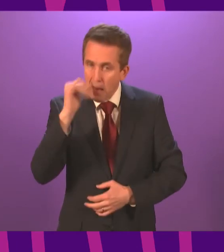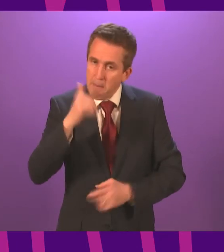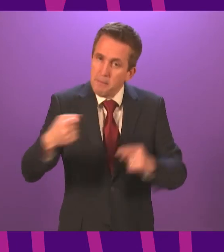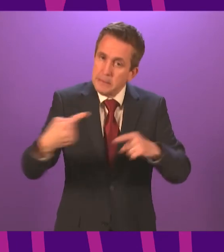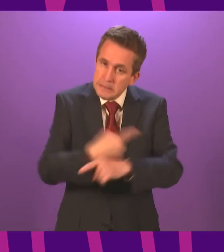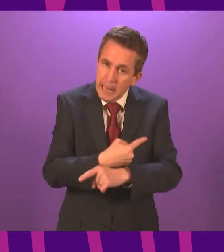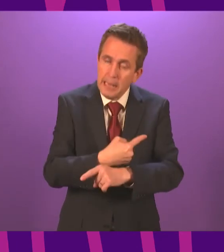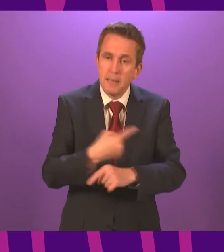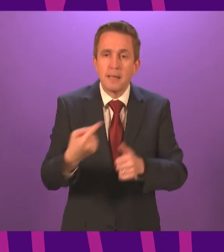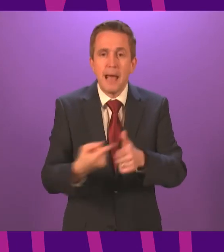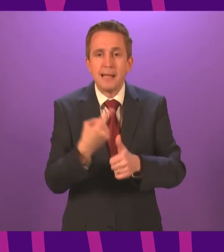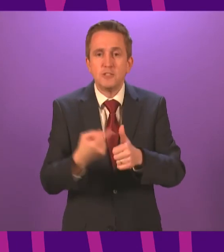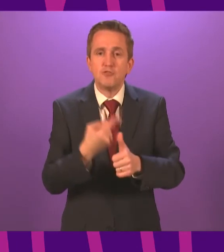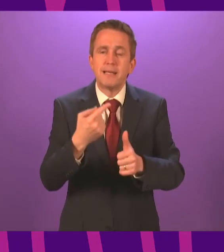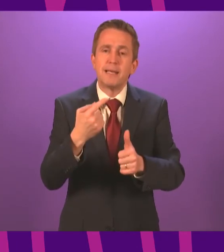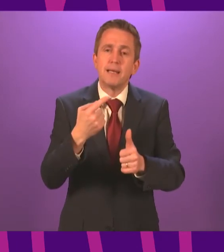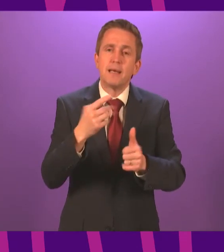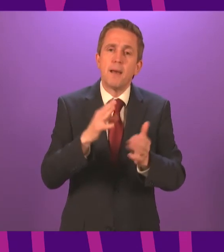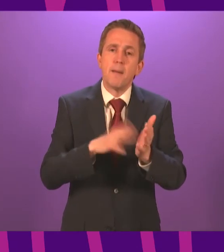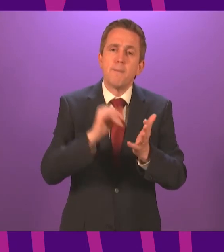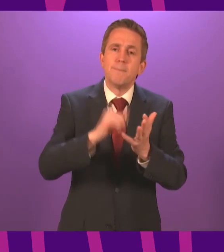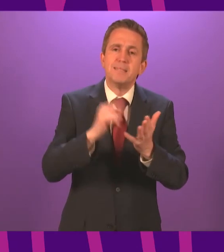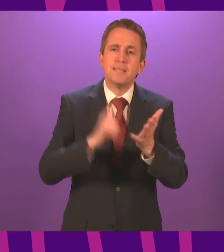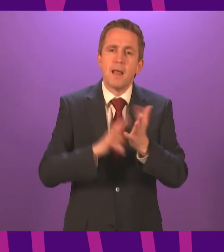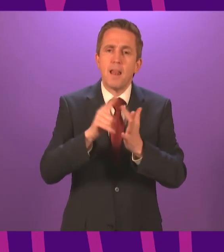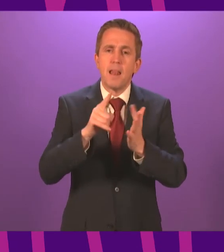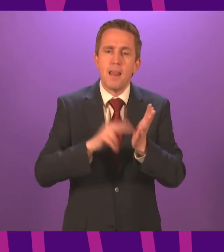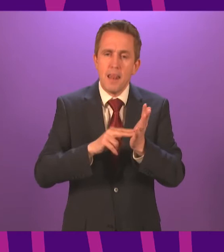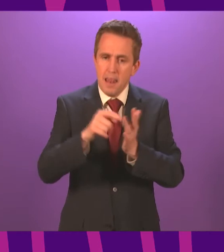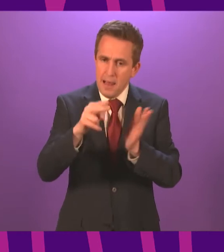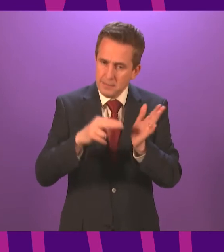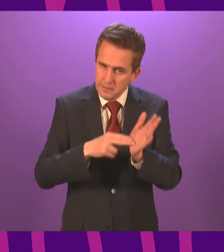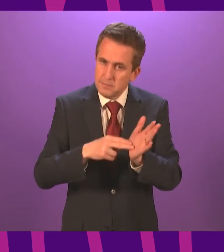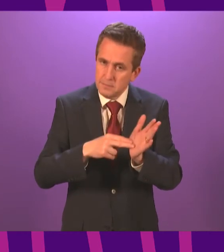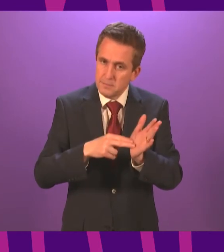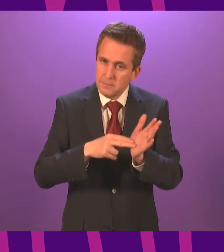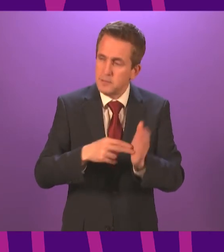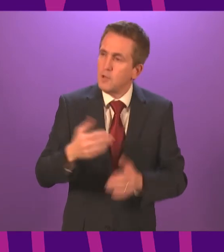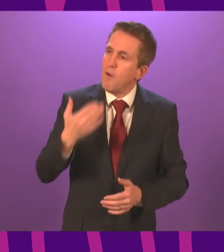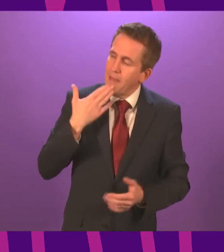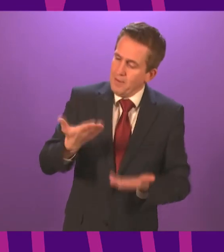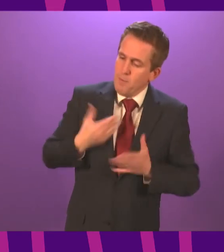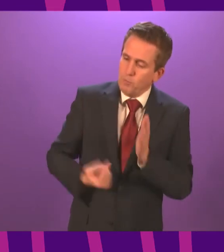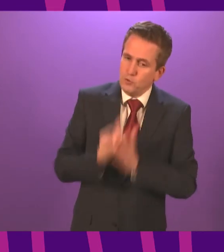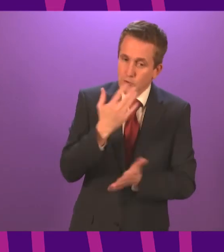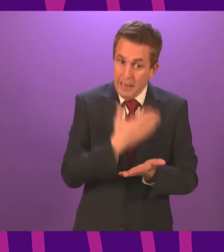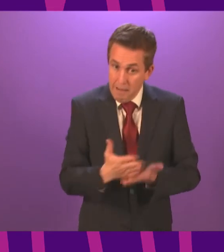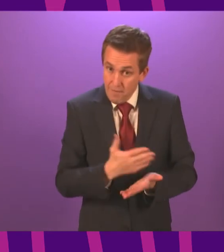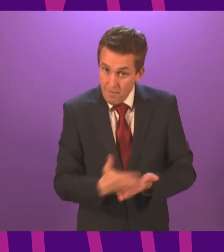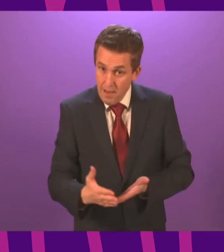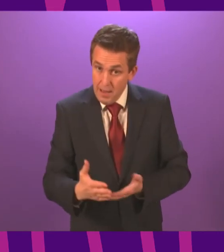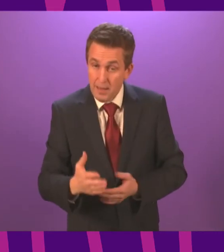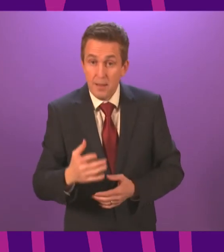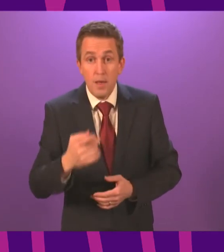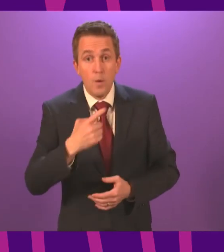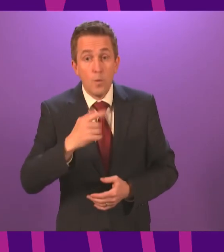my answer to Ms Lennon, at least part of her question. So I'm grateful for the opportunity to clarify that we expect to